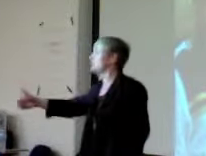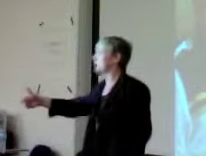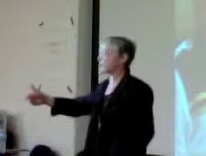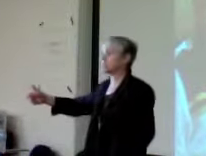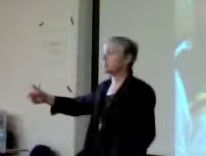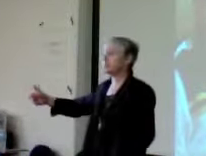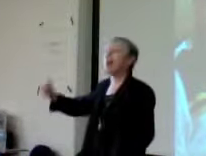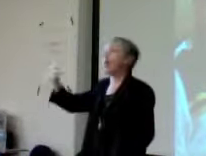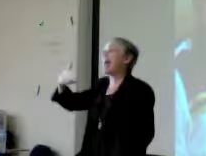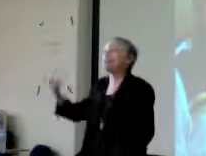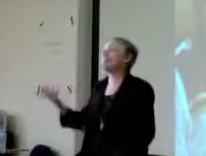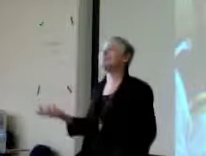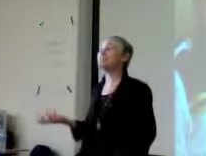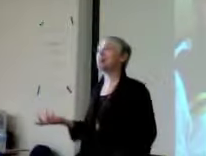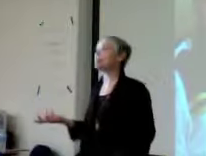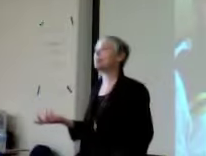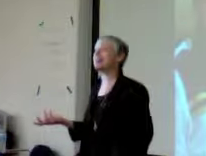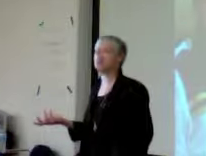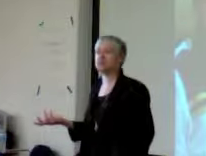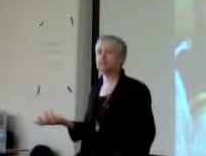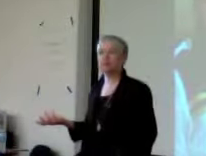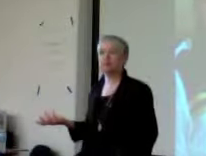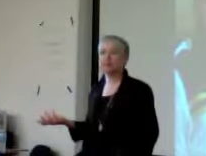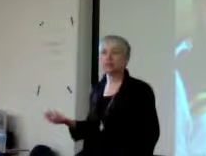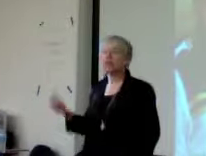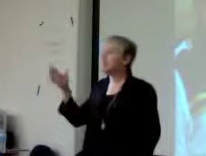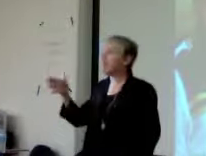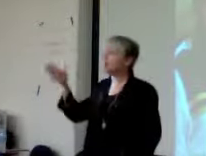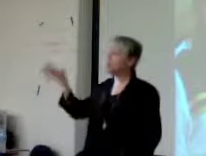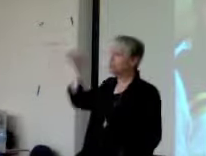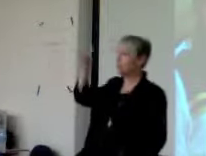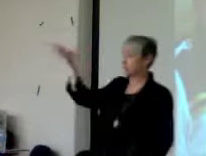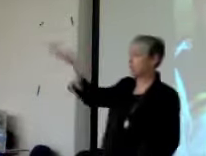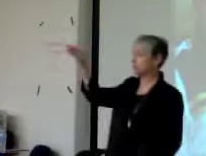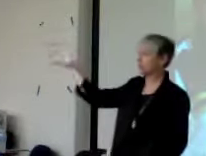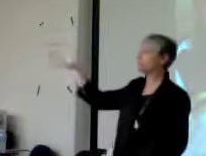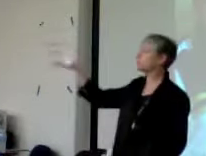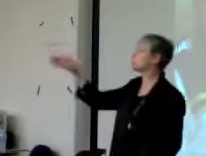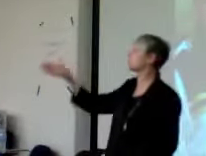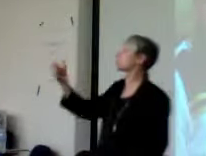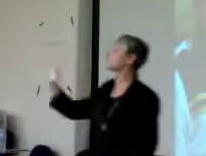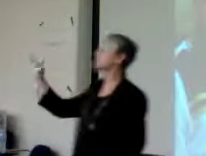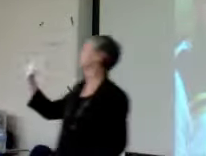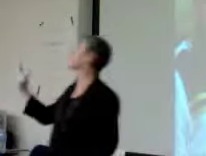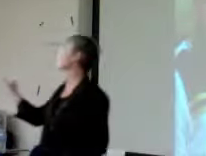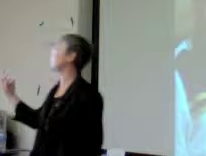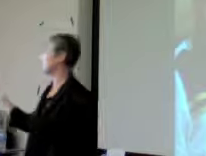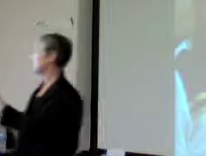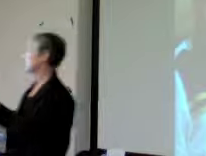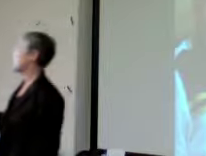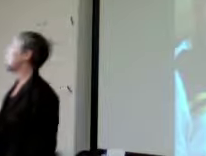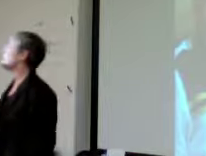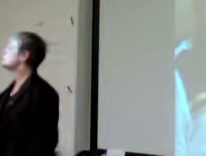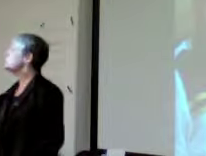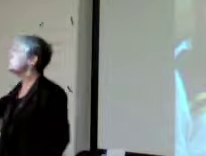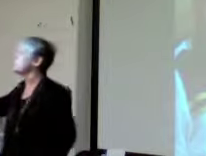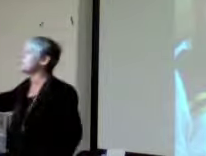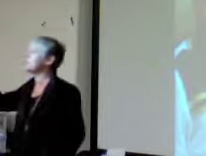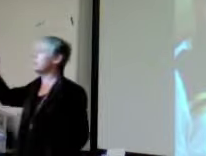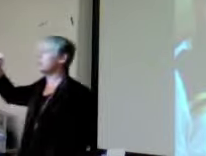is this doing this? I can tell you, not many. The idea of using high school kids as researchers is fairly old.